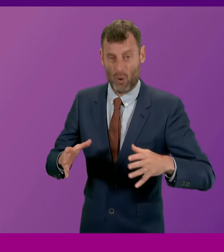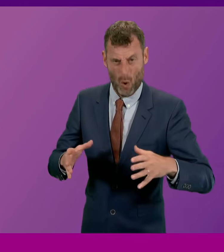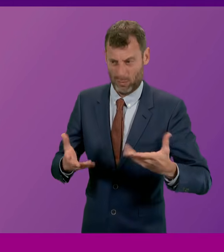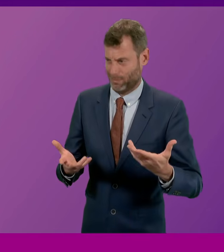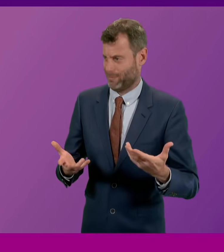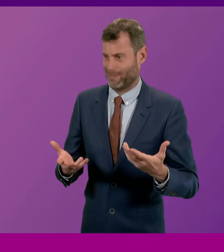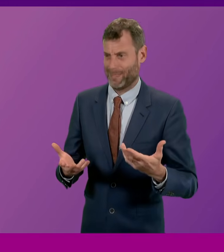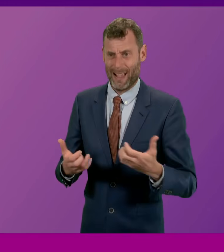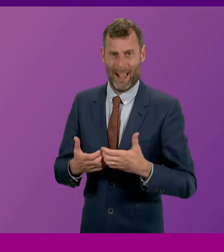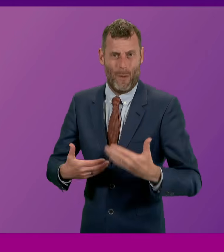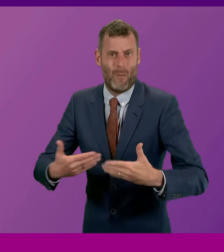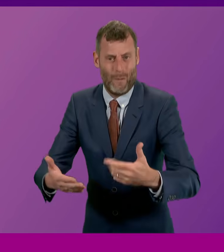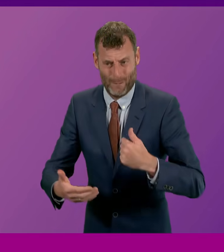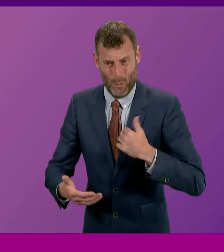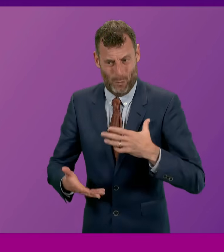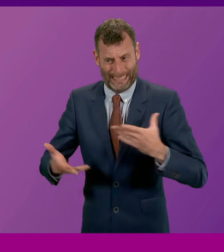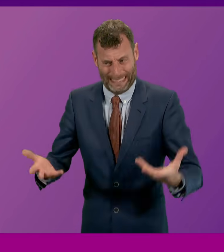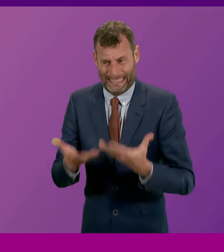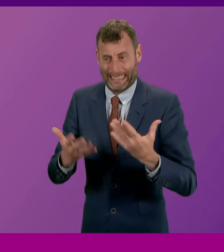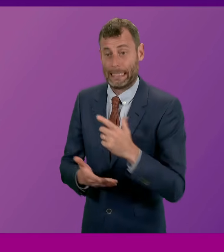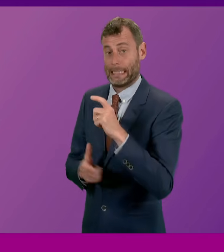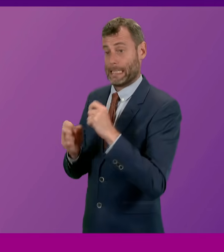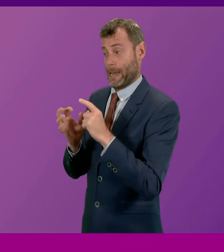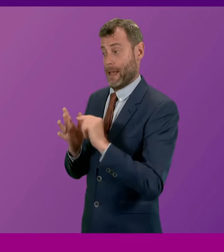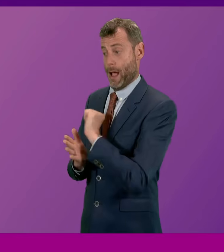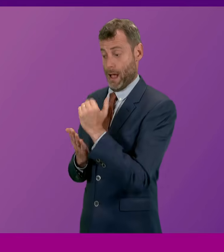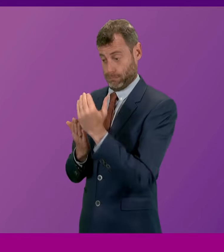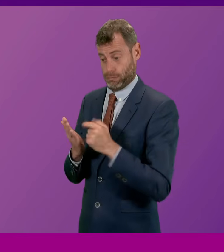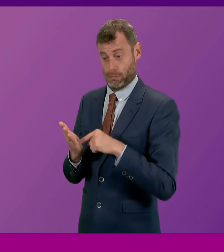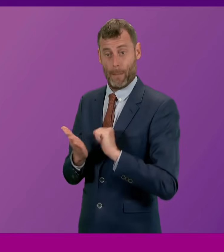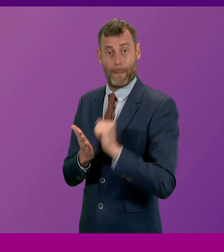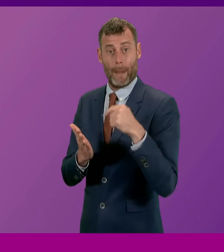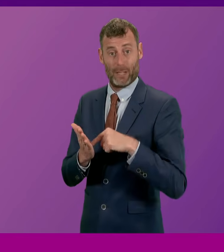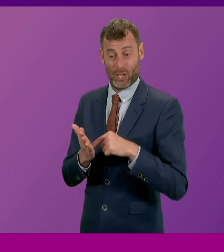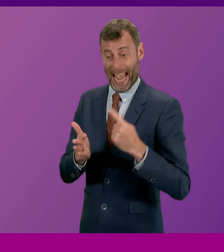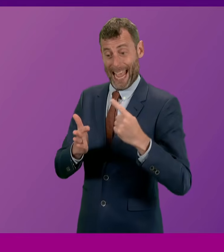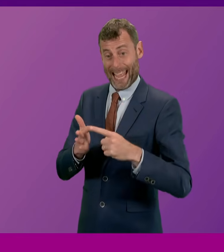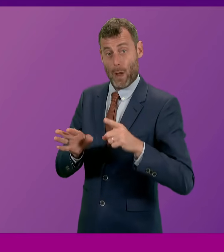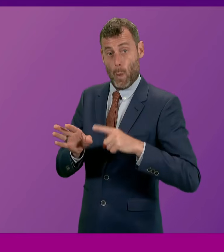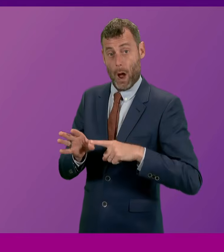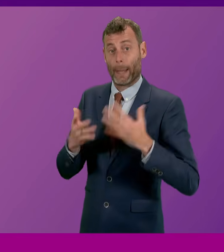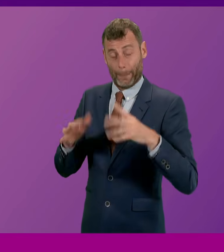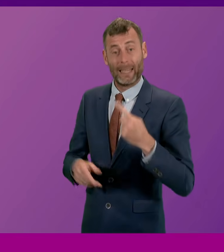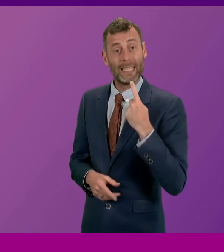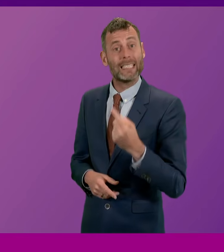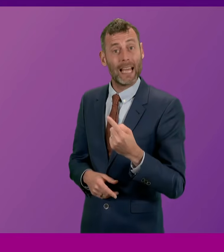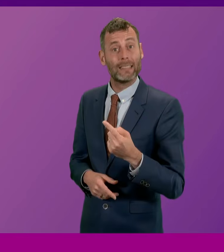economy. That survey from the CBI comes in a week where EY have confirmed